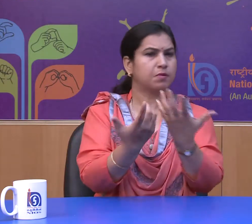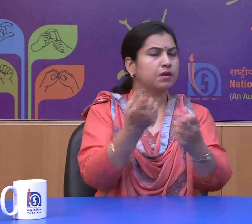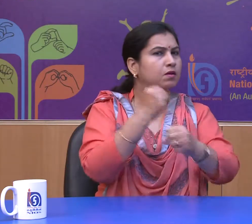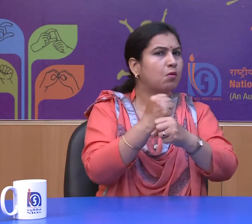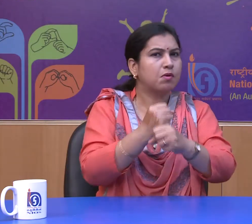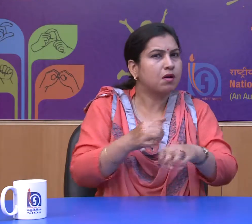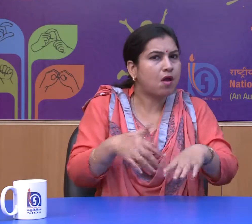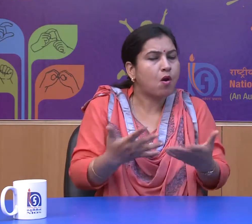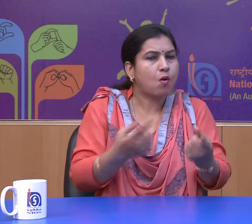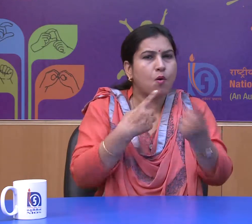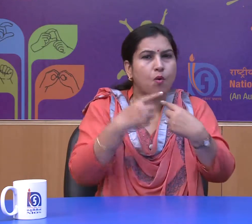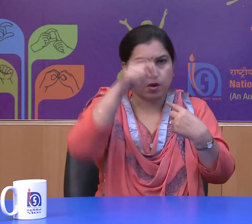India.